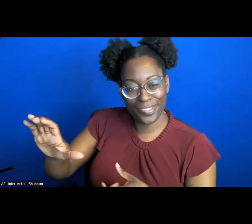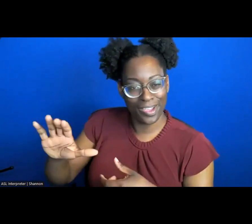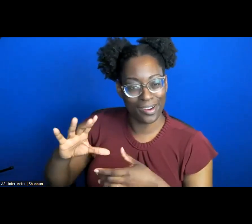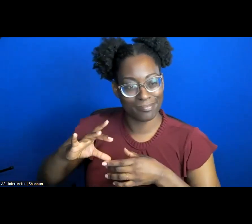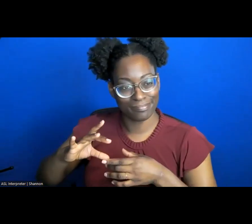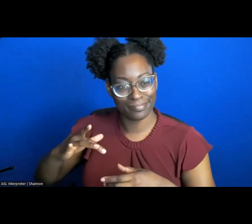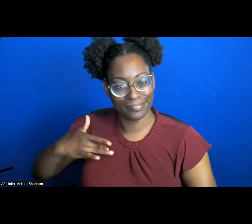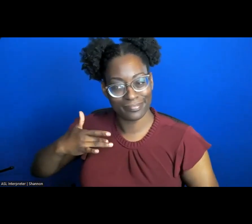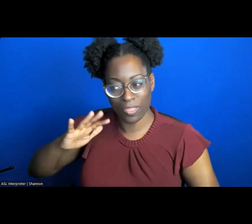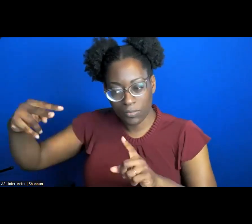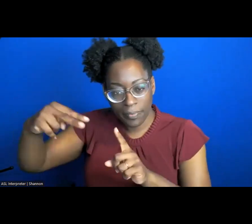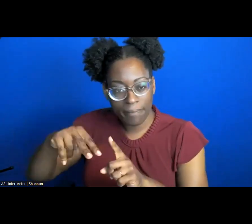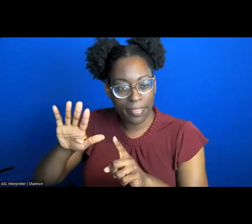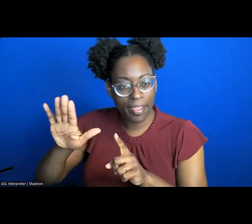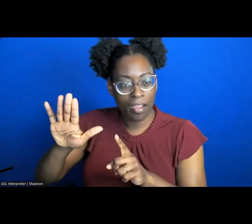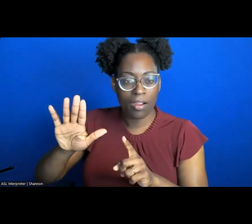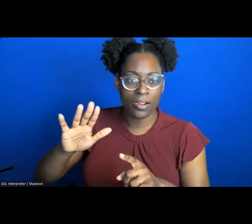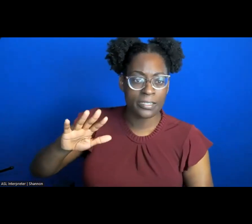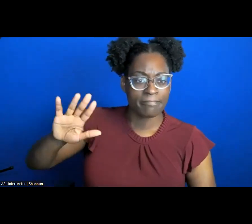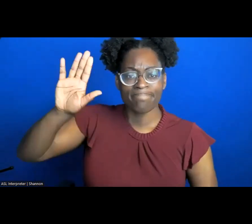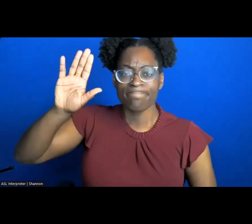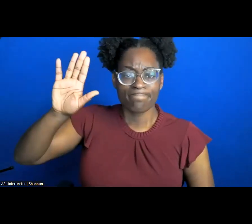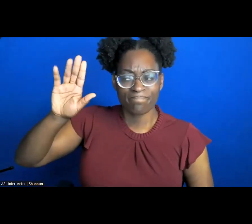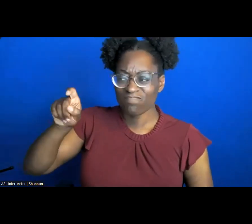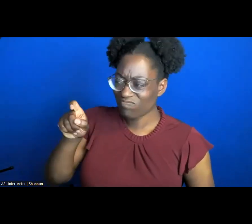meaningful to them, so that they know they matter.